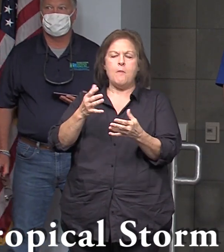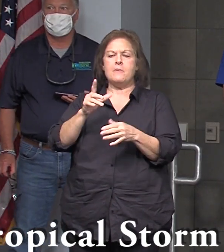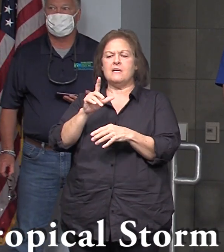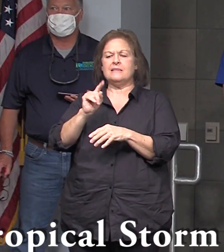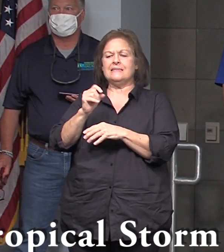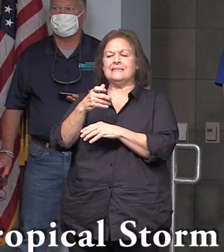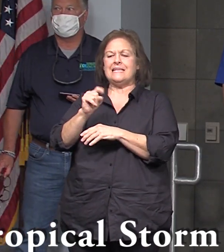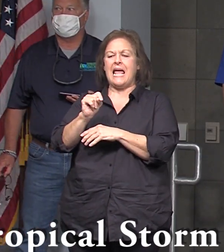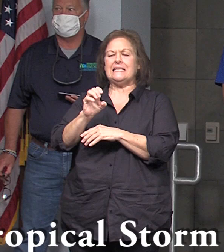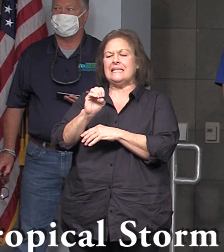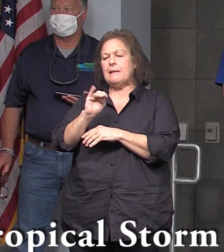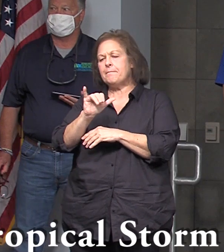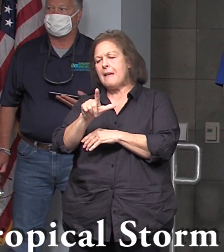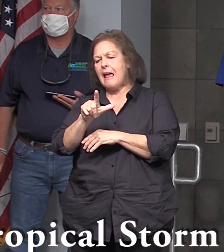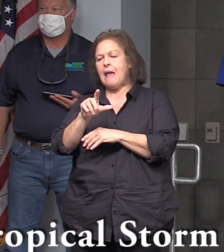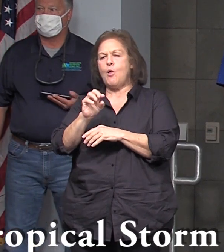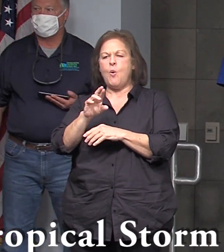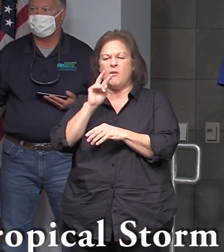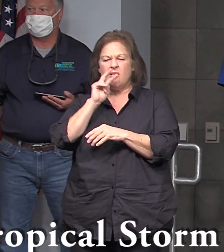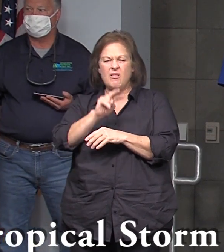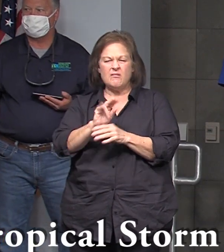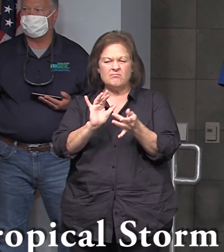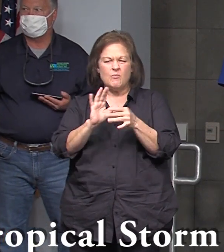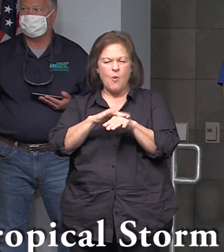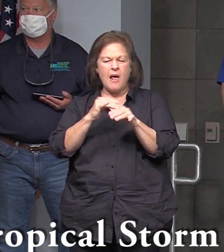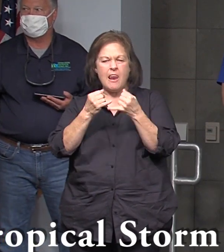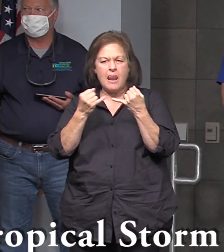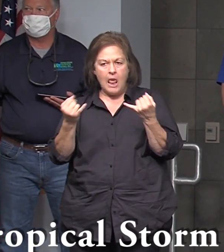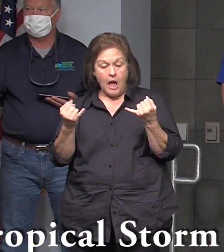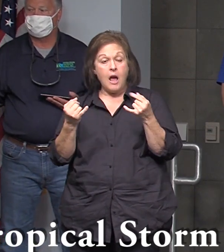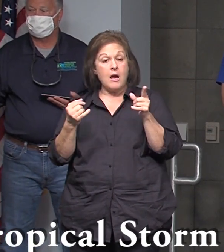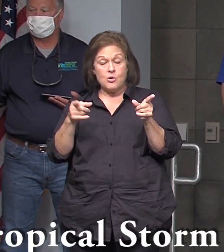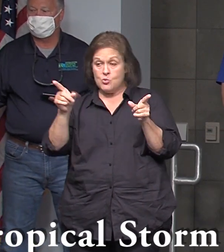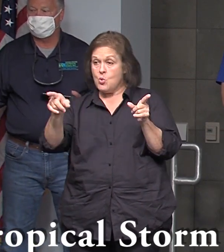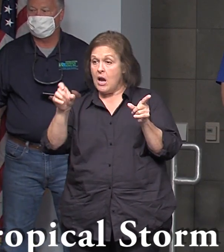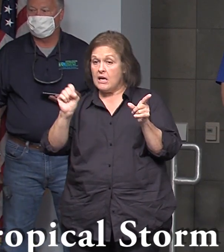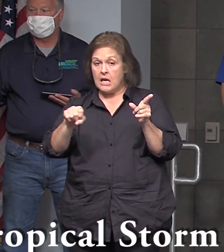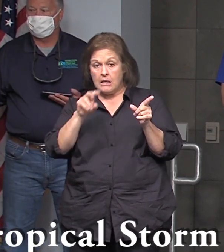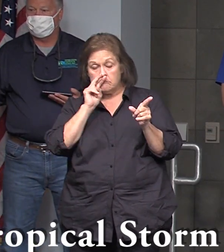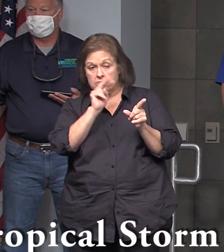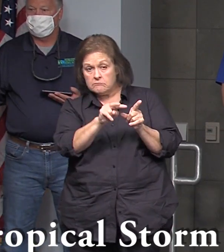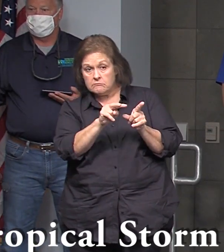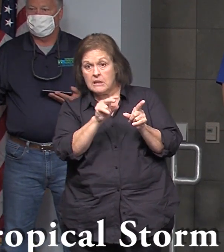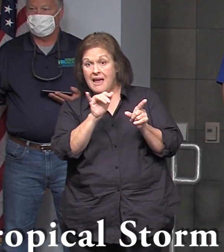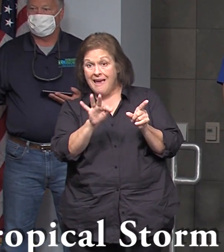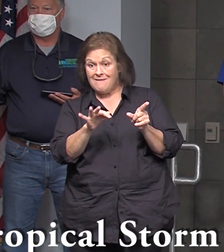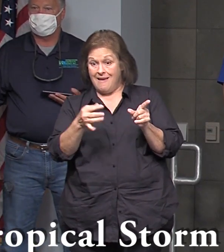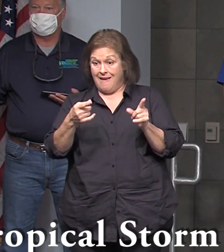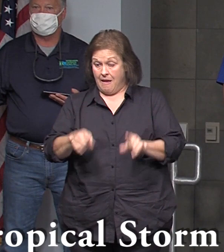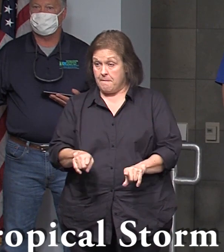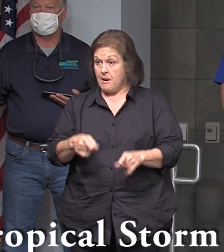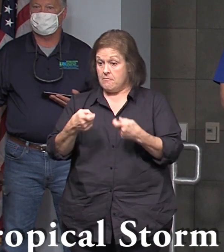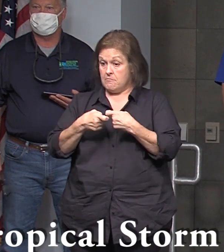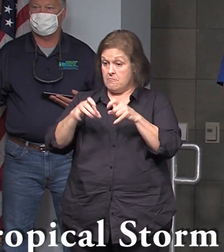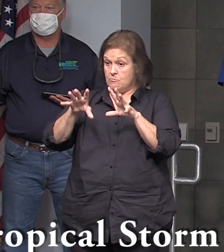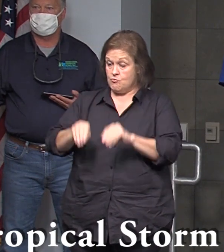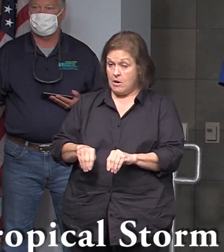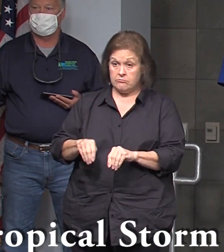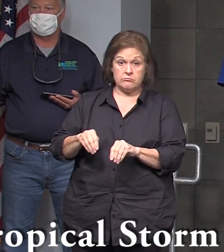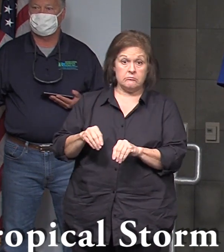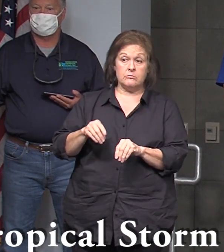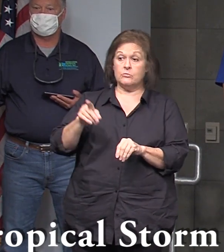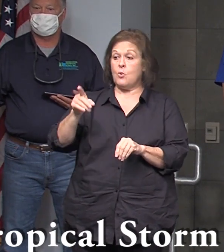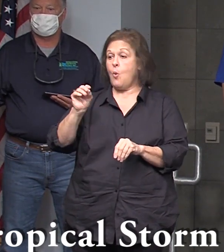text, email, social media. Be aware of that too, that's a wonderful resource. If we do have outage events and you